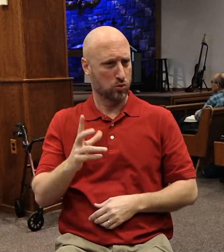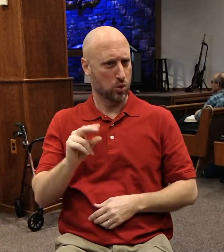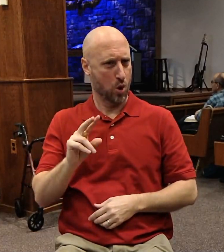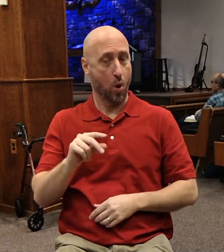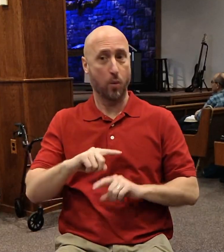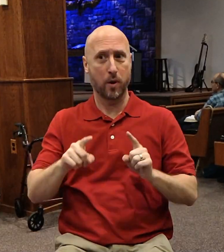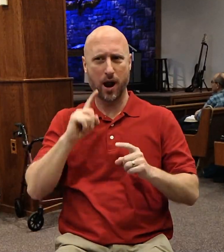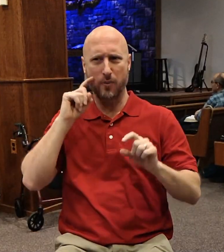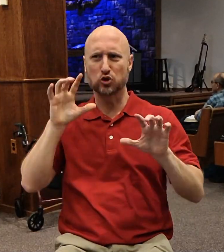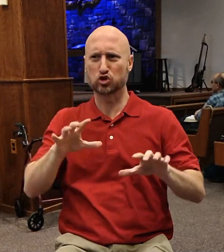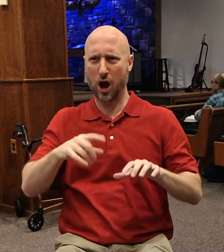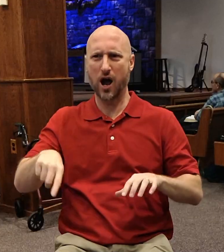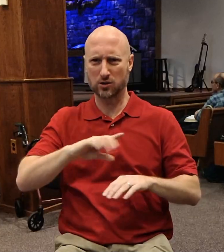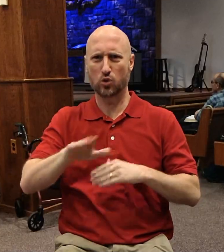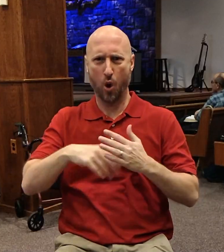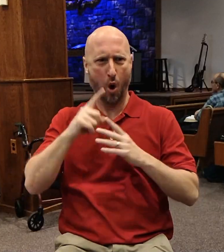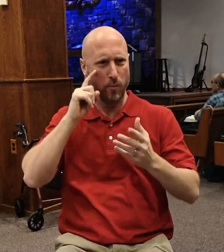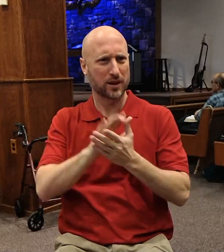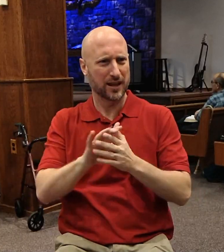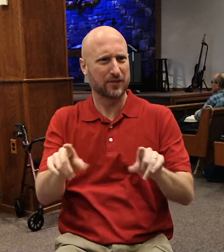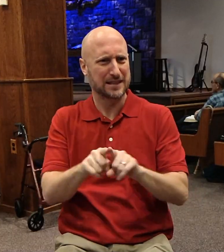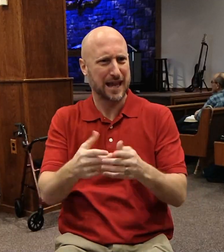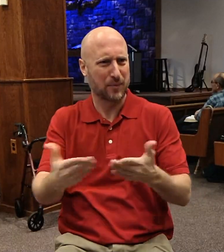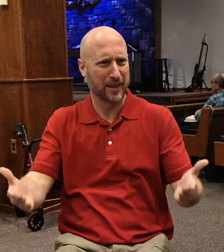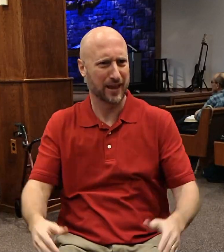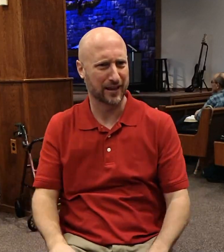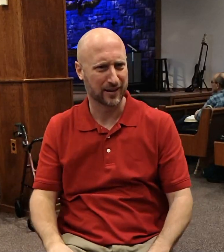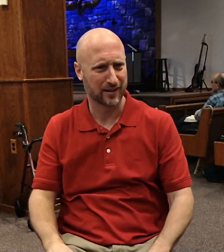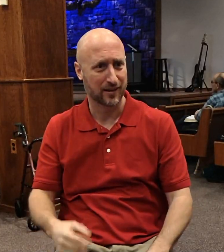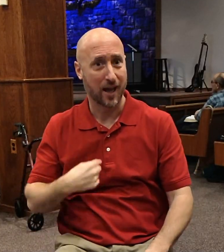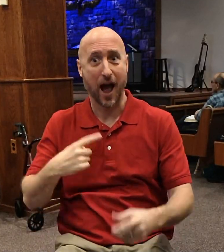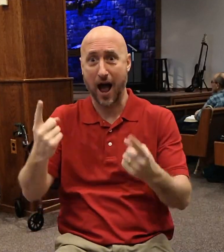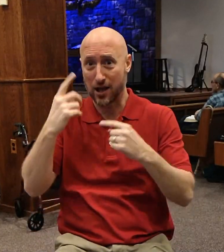thing. And he said, I just come because it's refreshing.